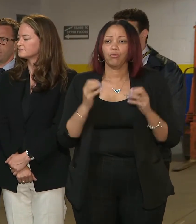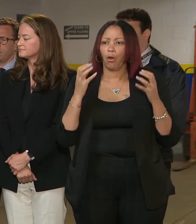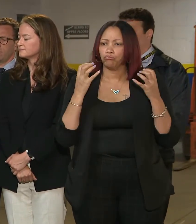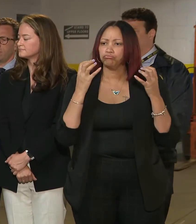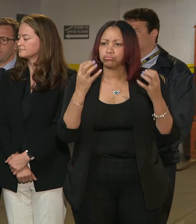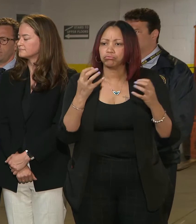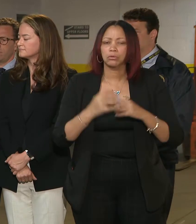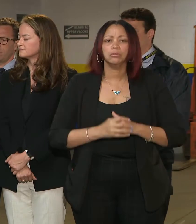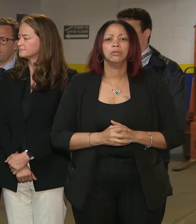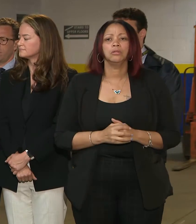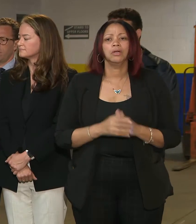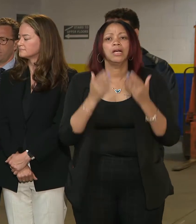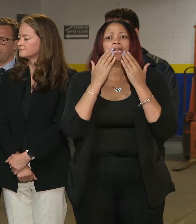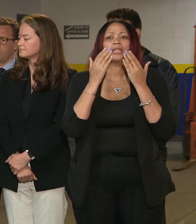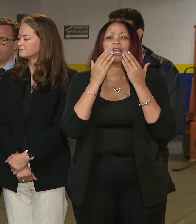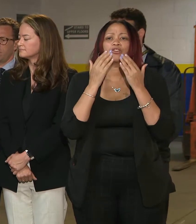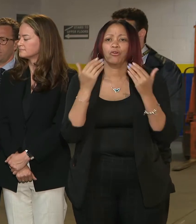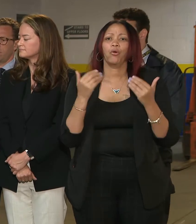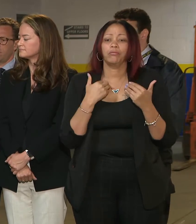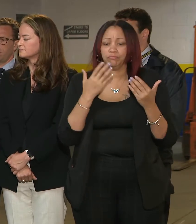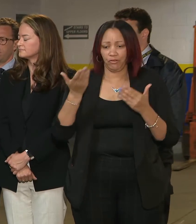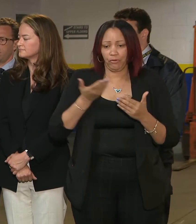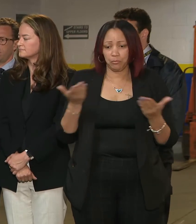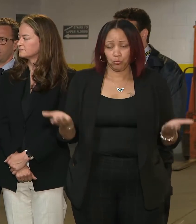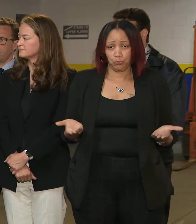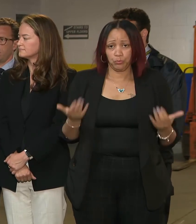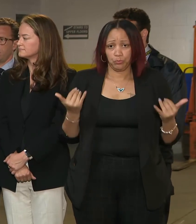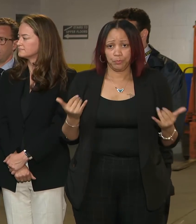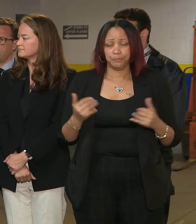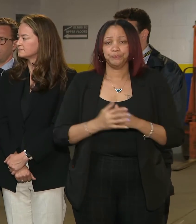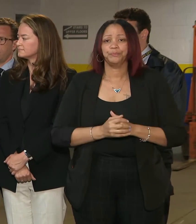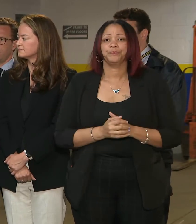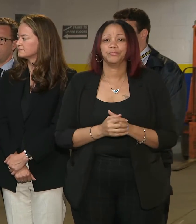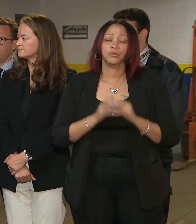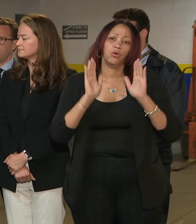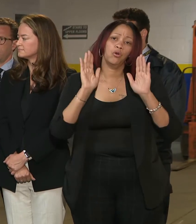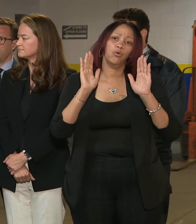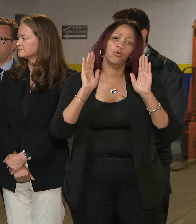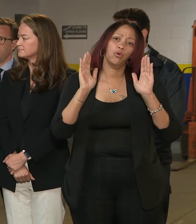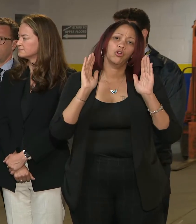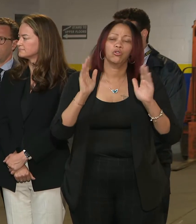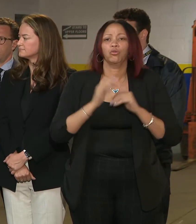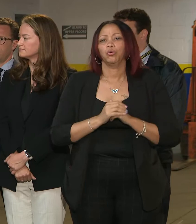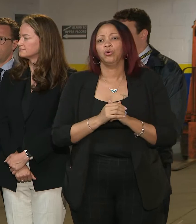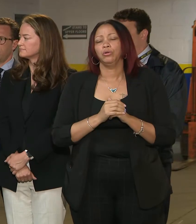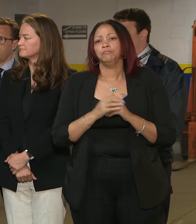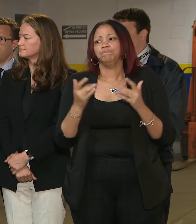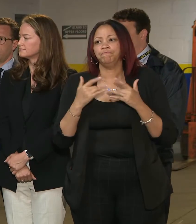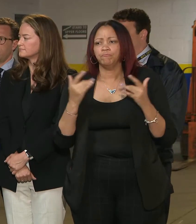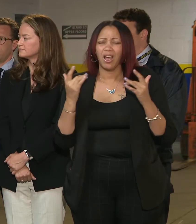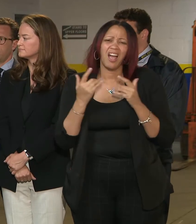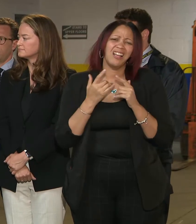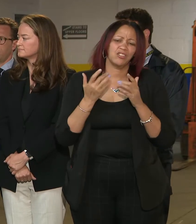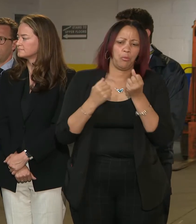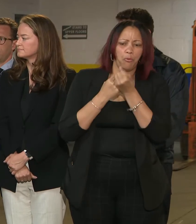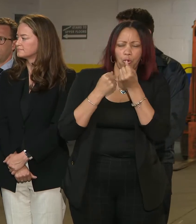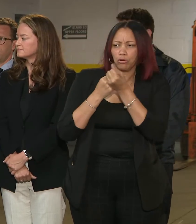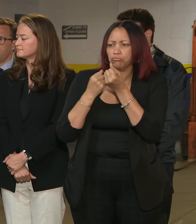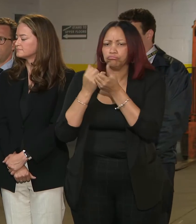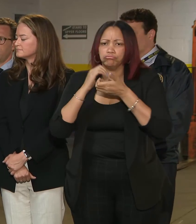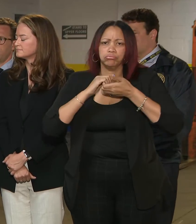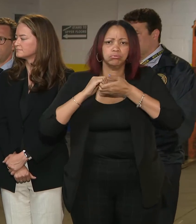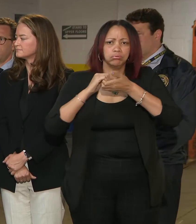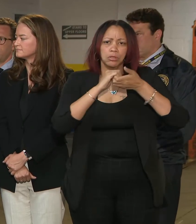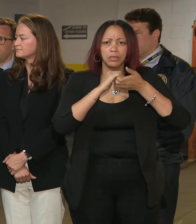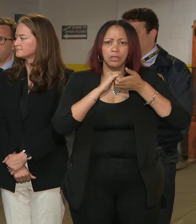audience. Thank you for having me today at this wonderful occasion when support and